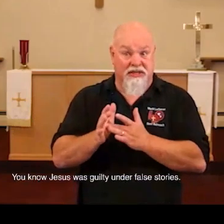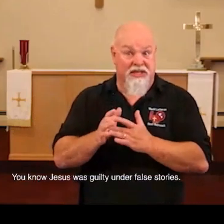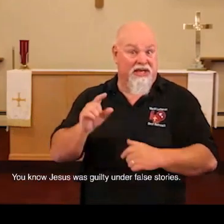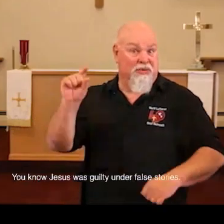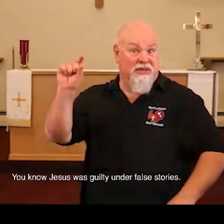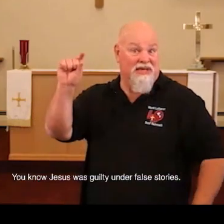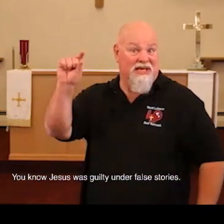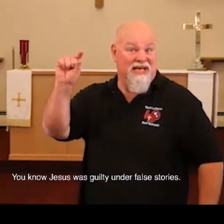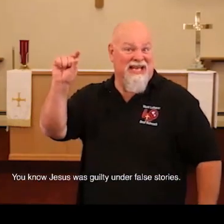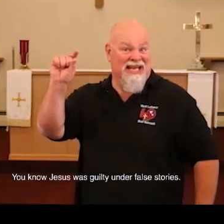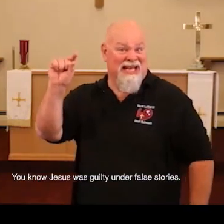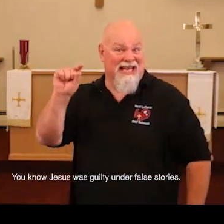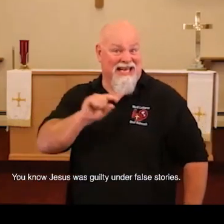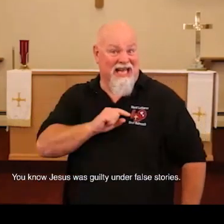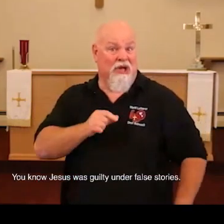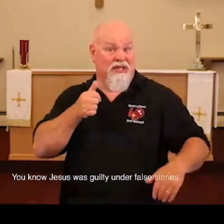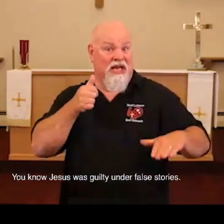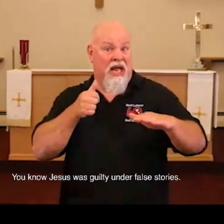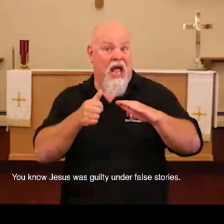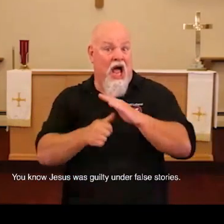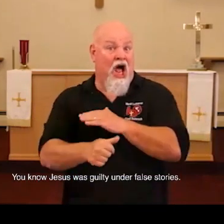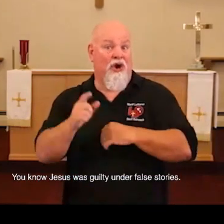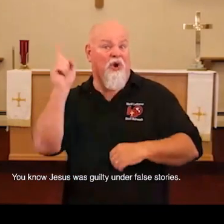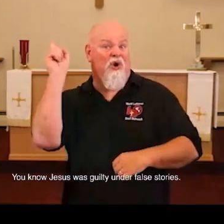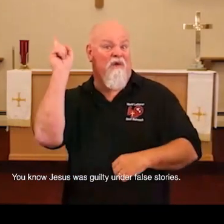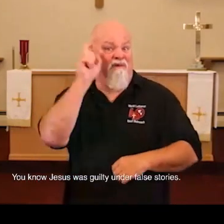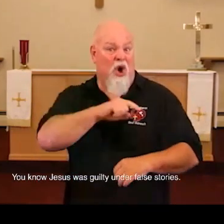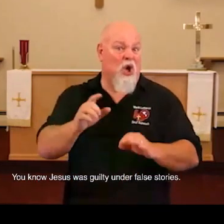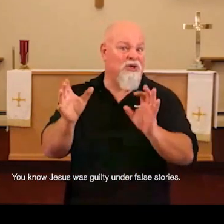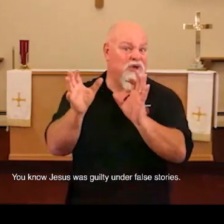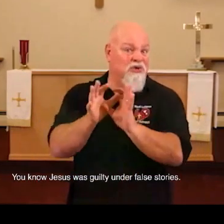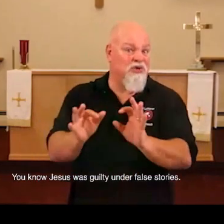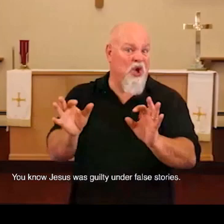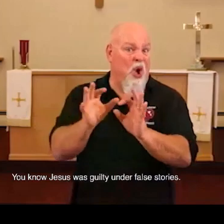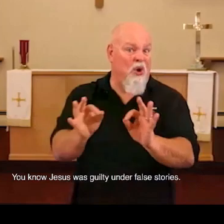Jesus, he was guilty under false story.